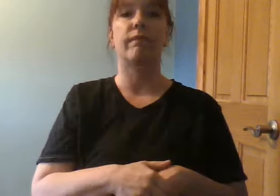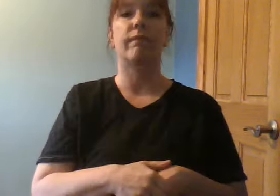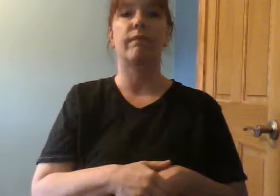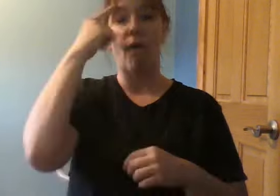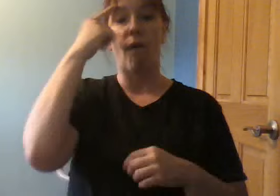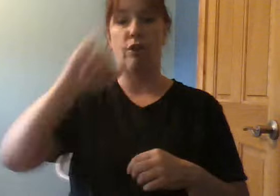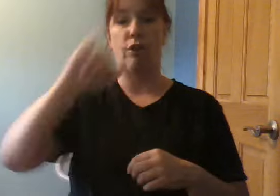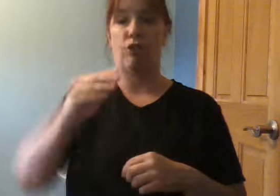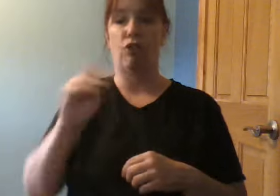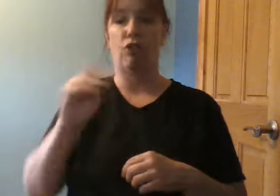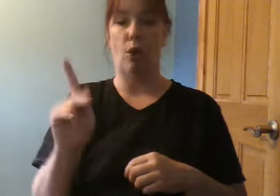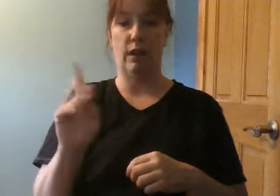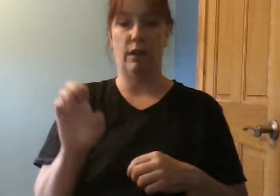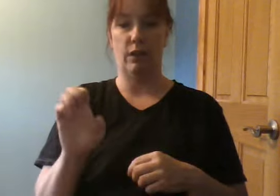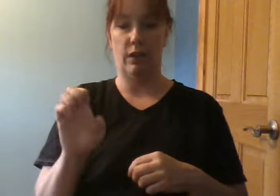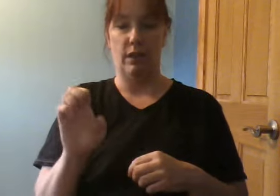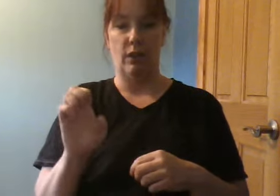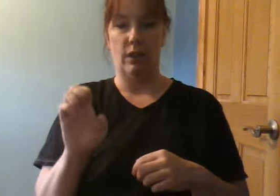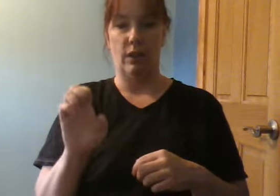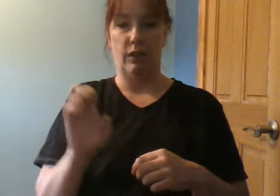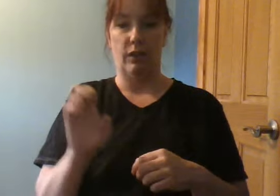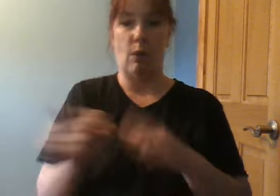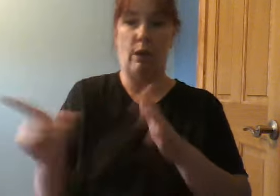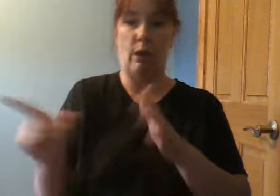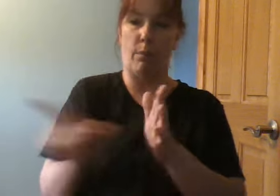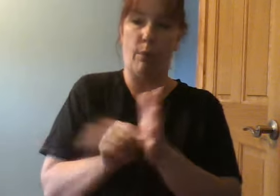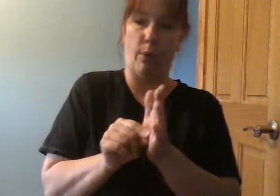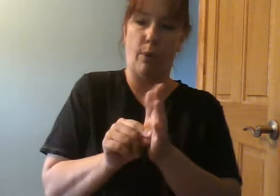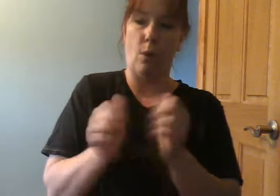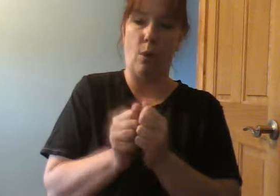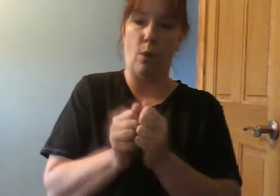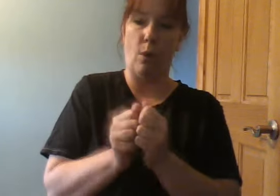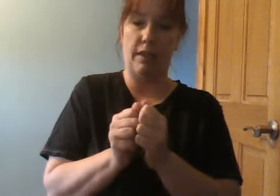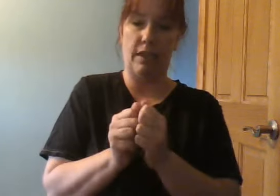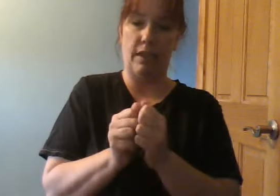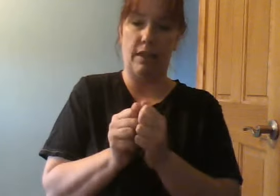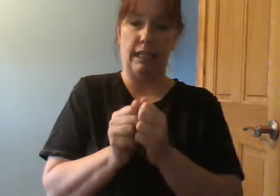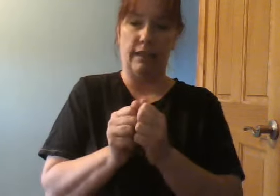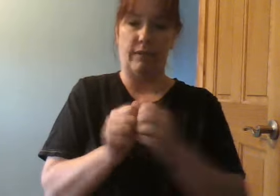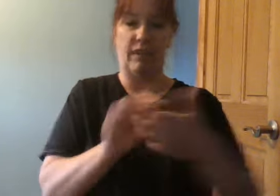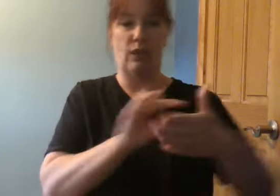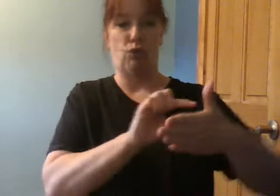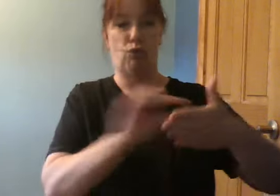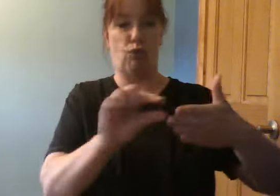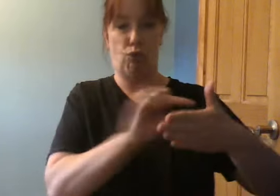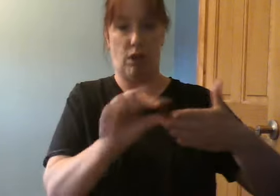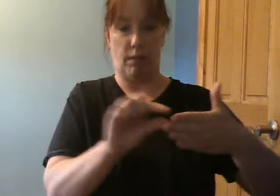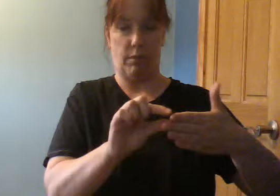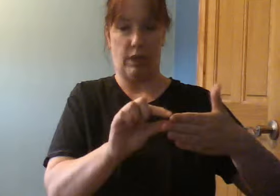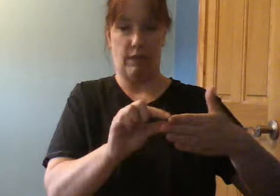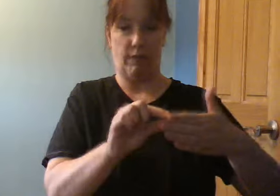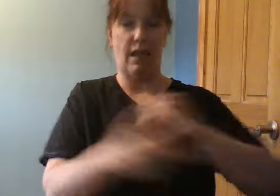chip and we bond it to a trivially counterfeitable magnetic stripe. And for very lazy criminals, we still emboss the card. So if